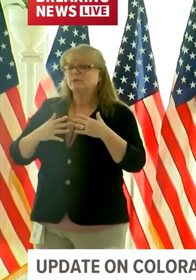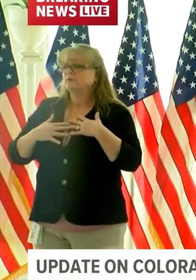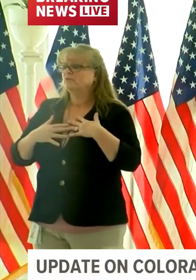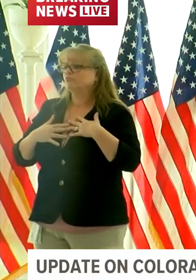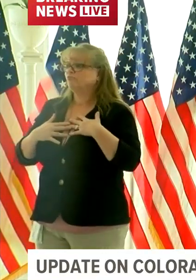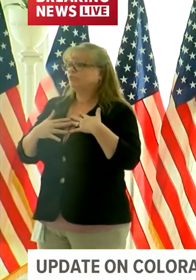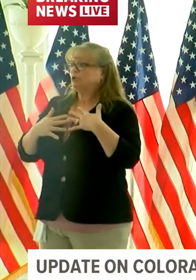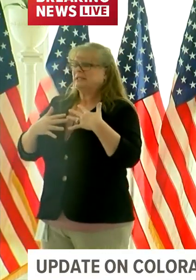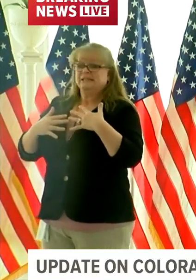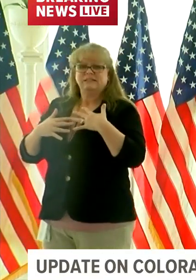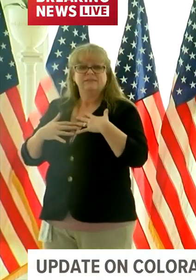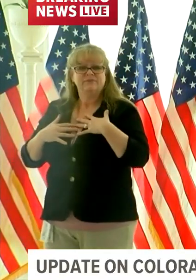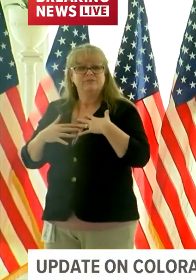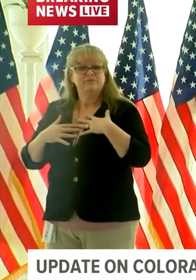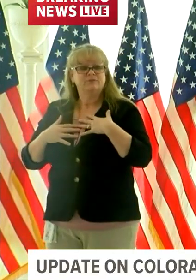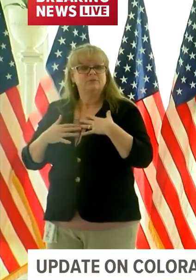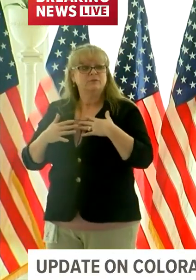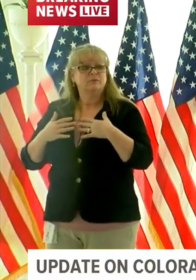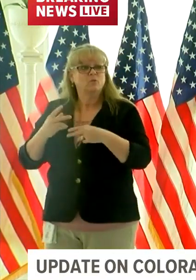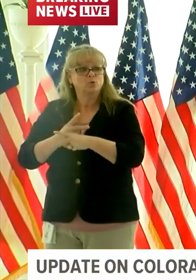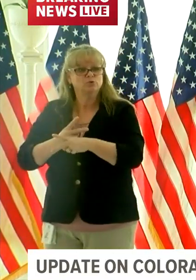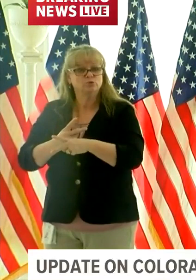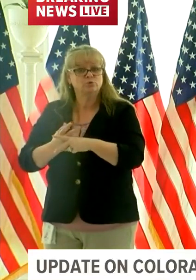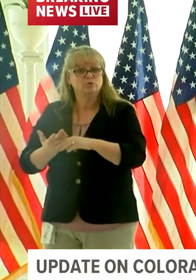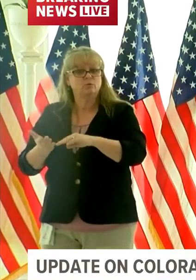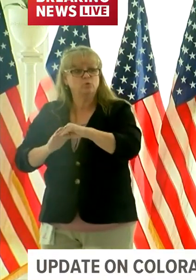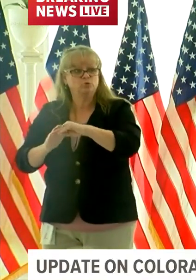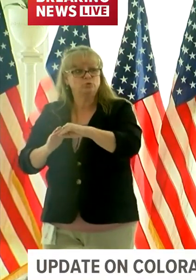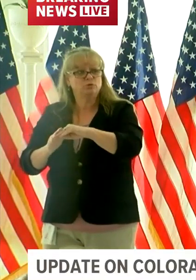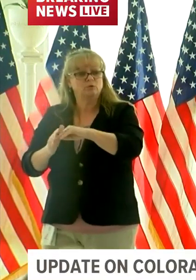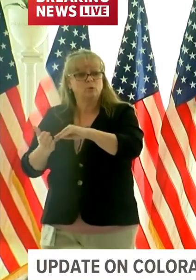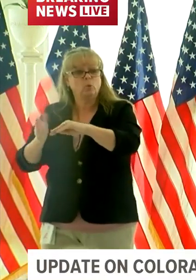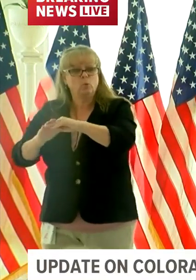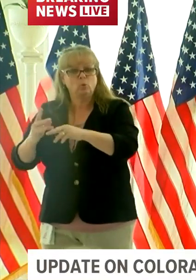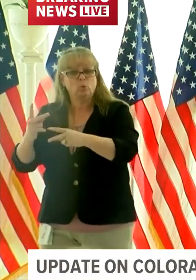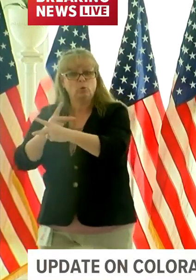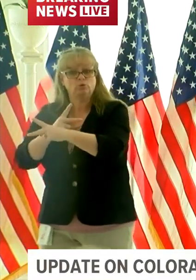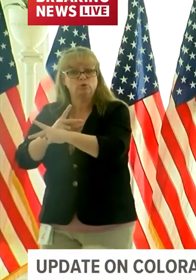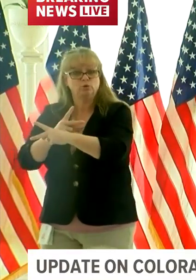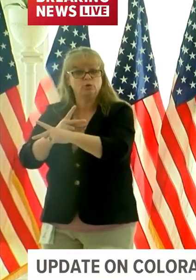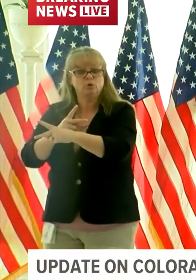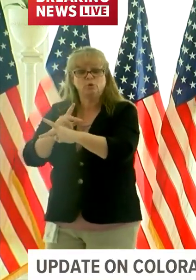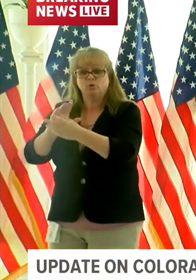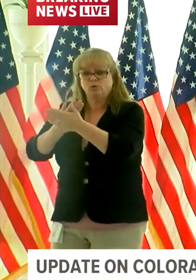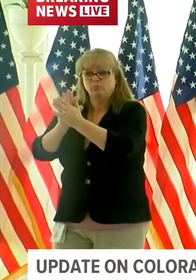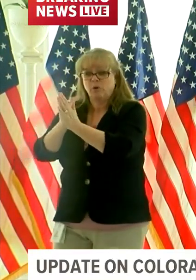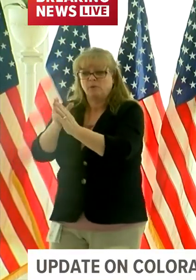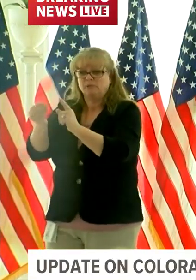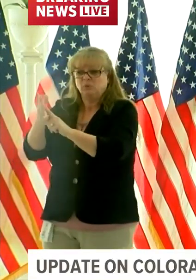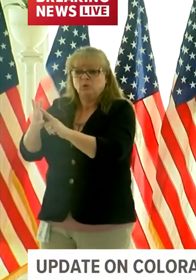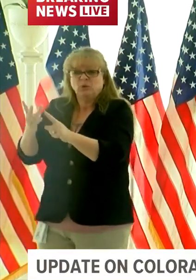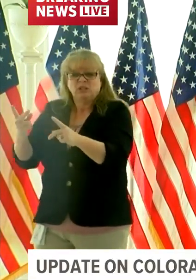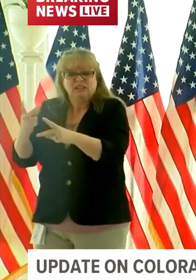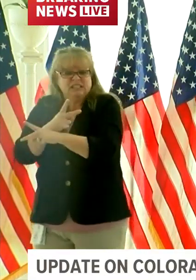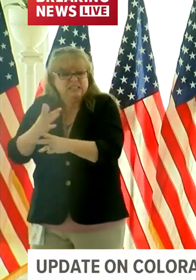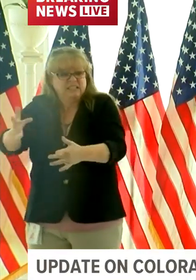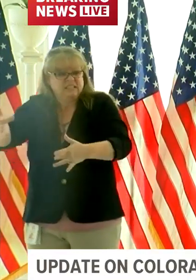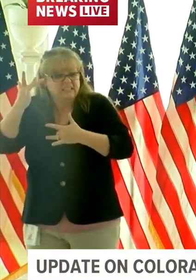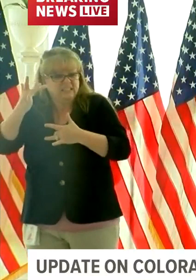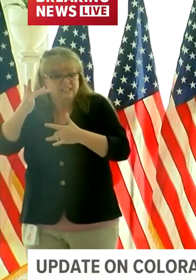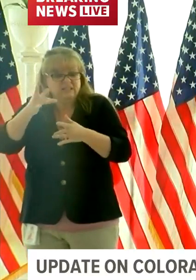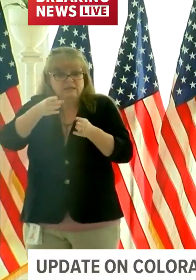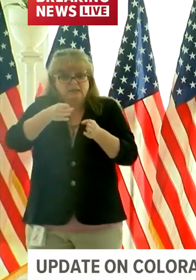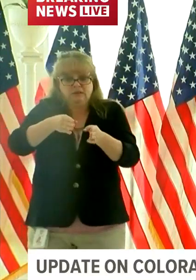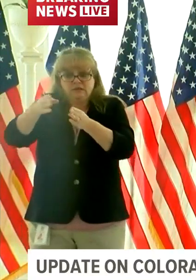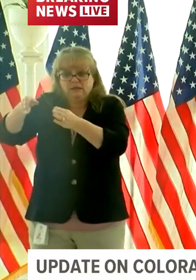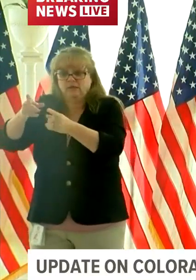hospitalization from when you get that first symptom is 8 to 10 days. So you're talking 12